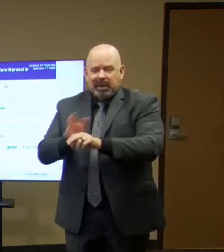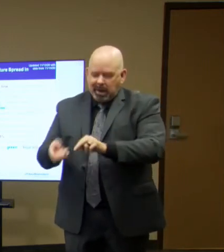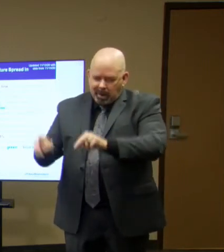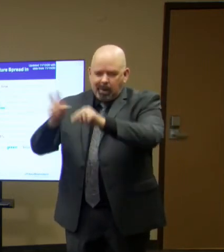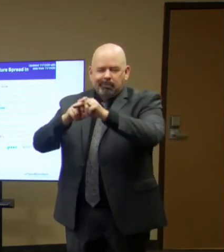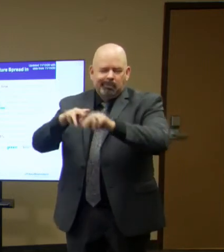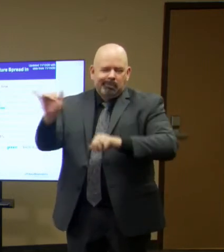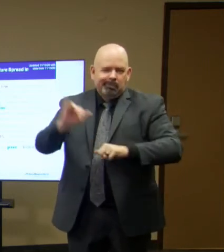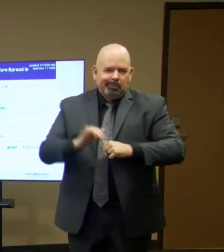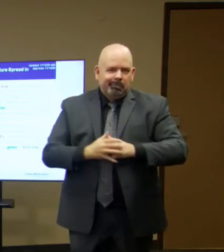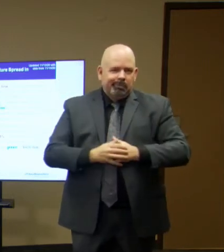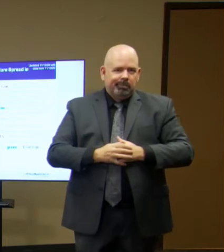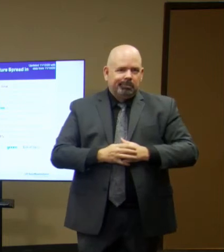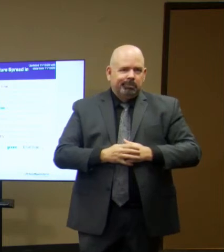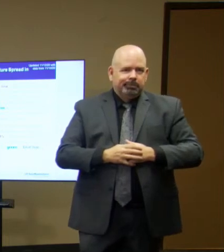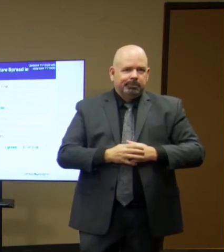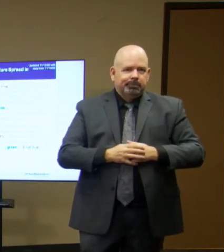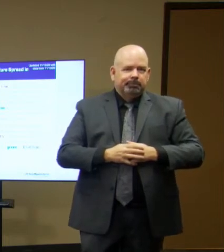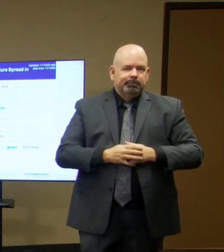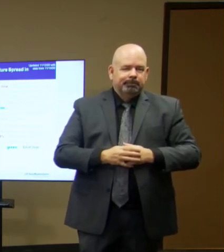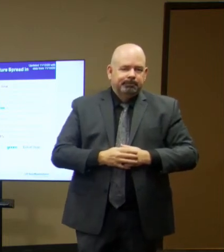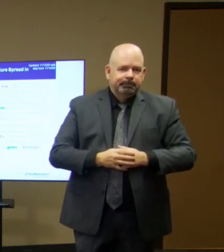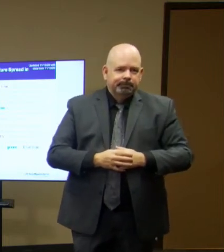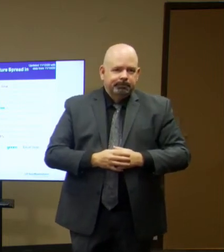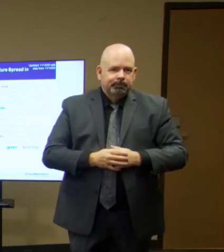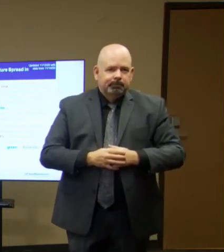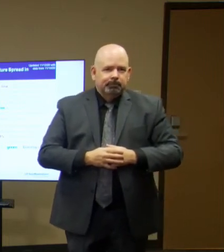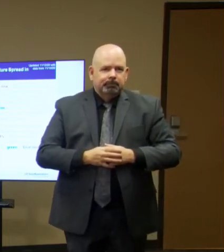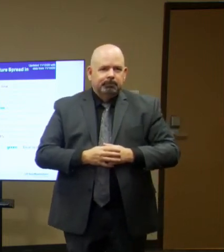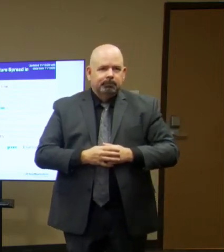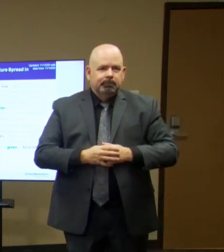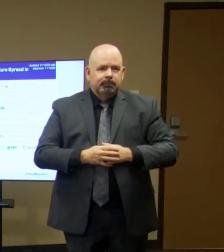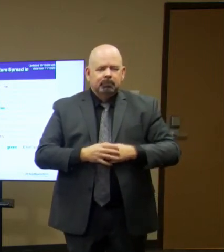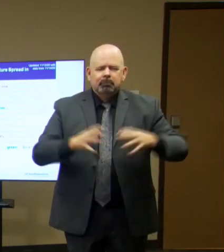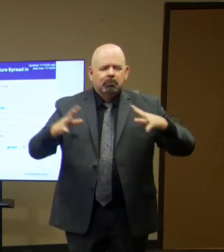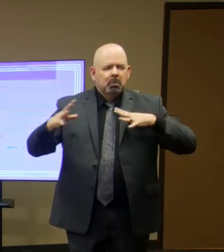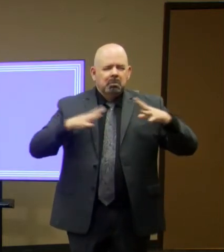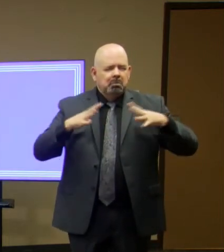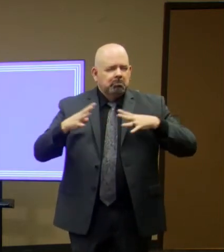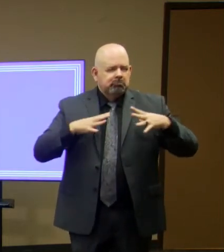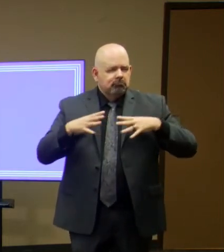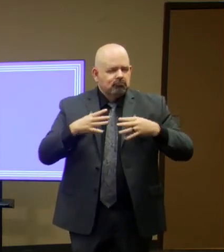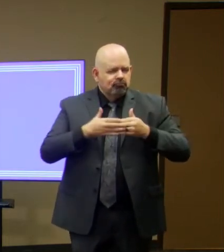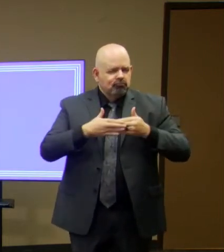Let's talk a minute about the holidays. If you are considering